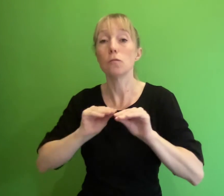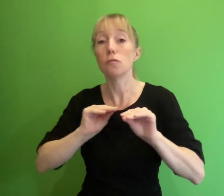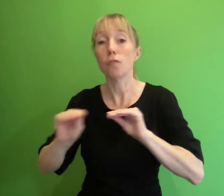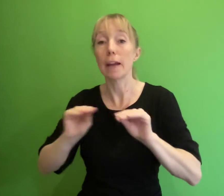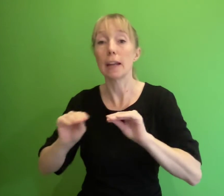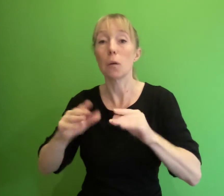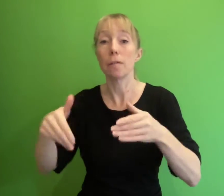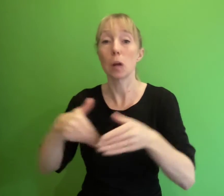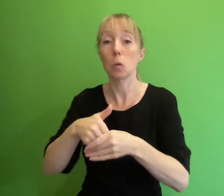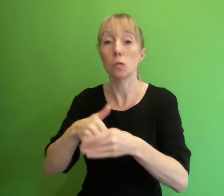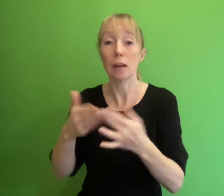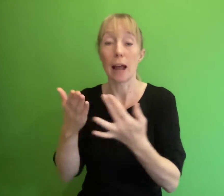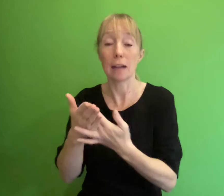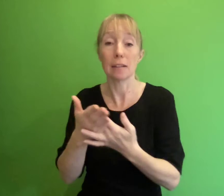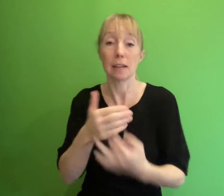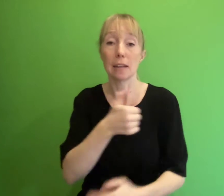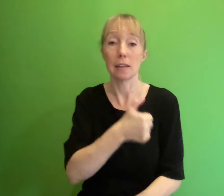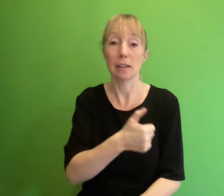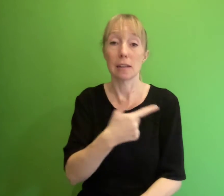67% have never run training.